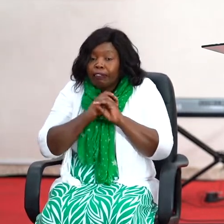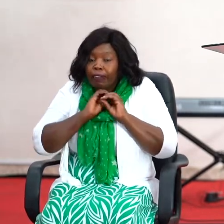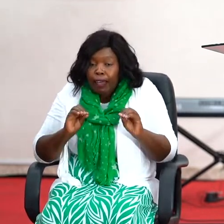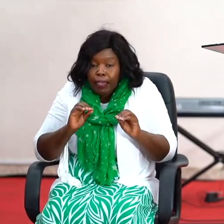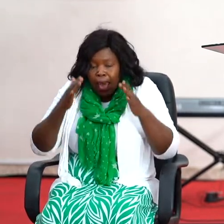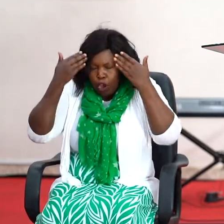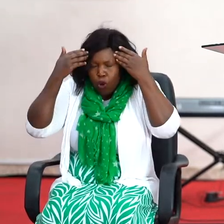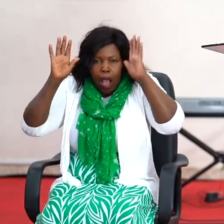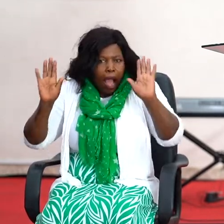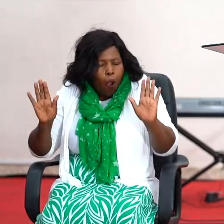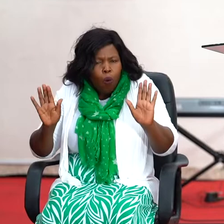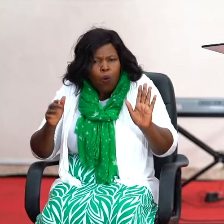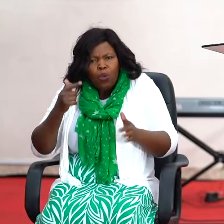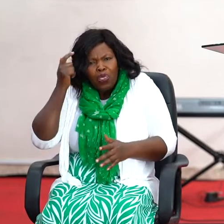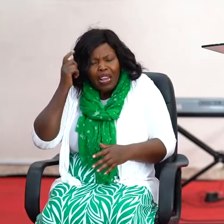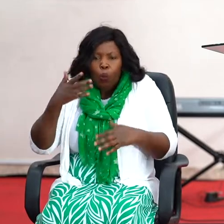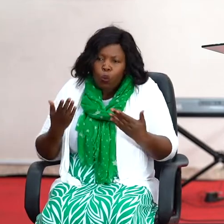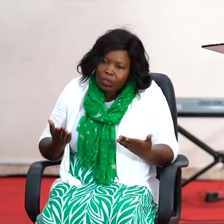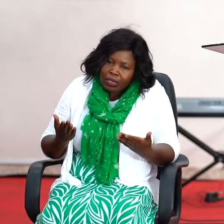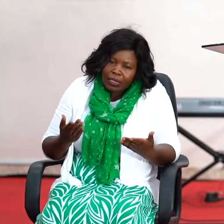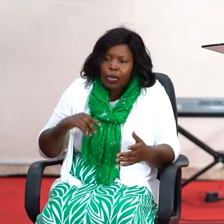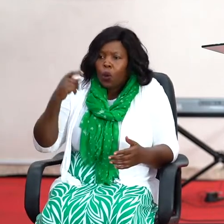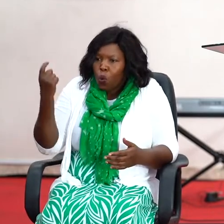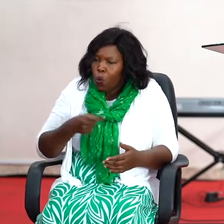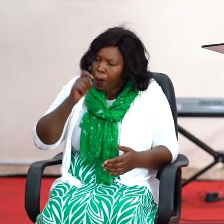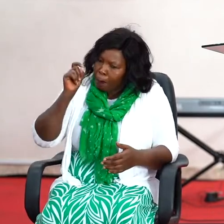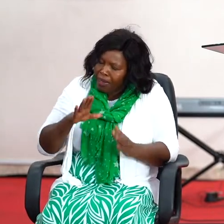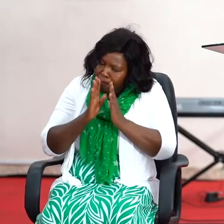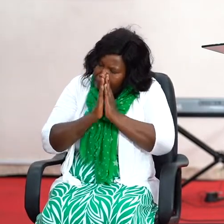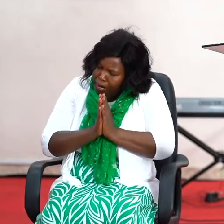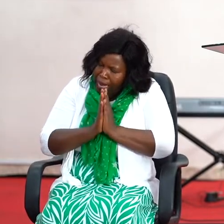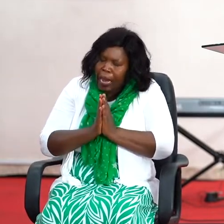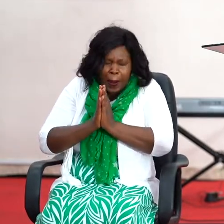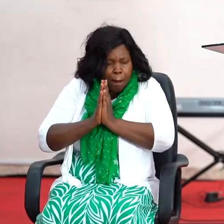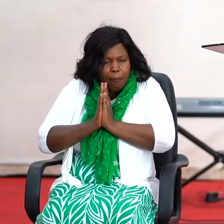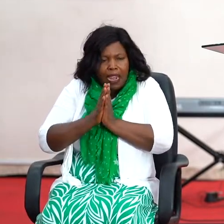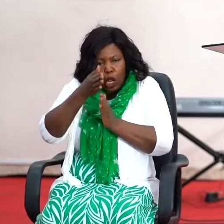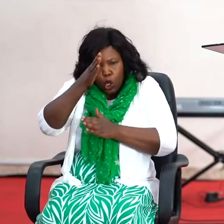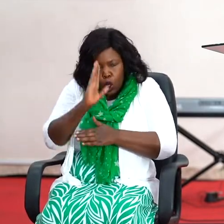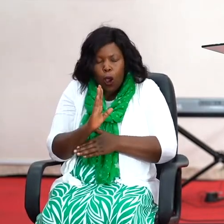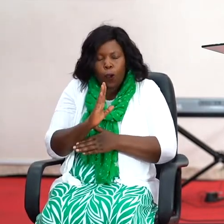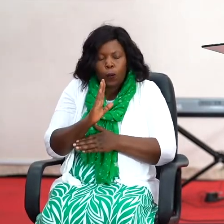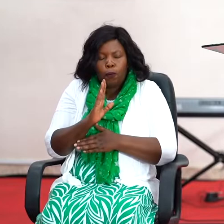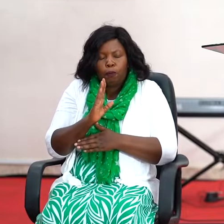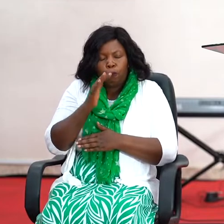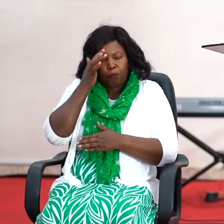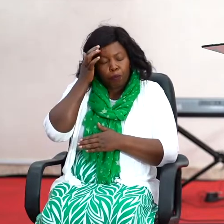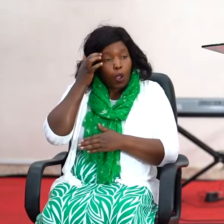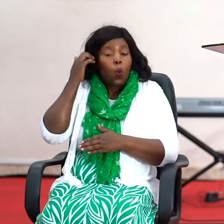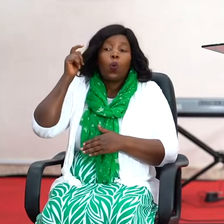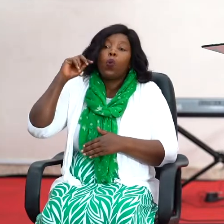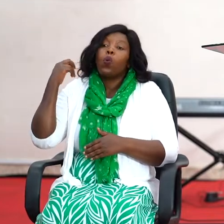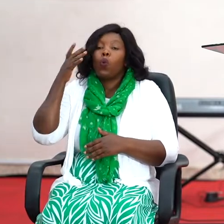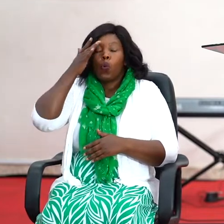know how that clicks to you. We need to pray. We need to ask God for, we need to really come to